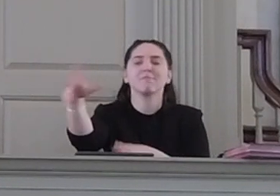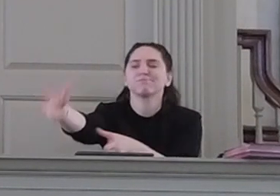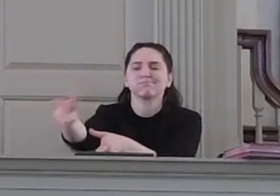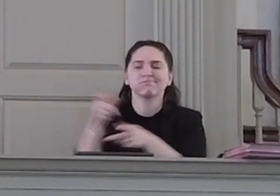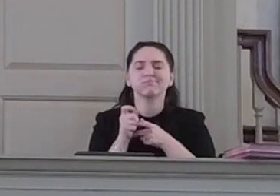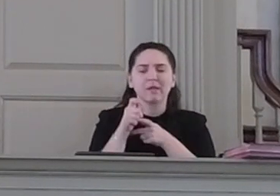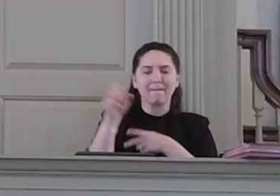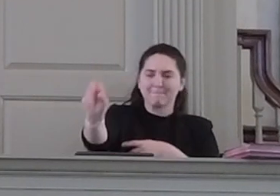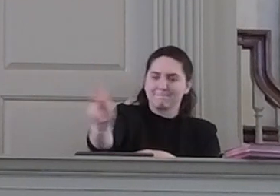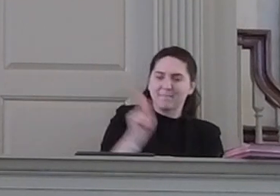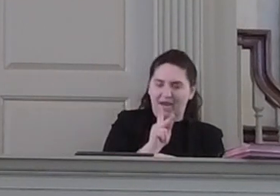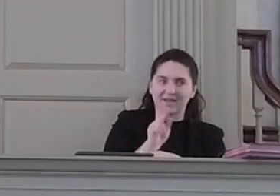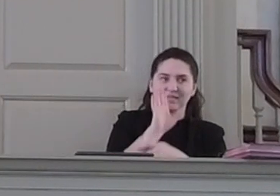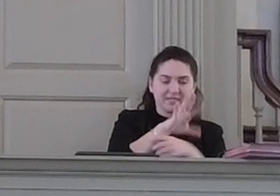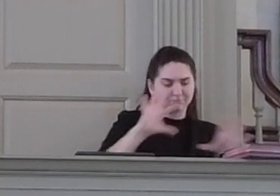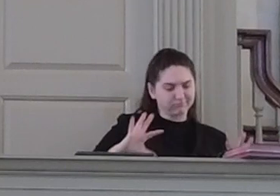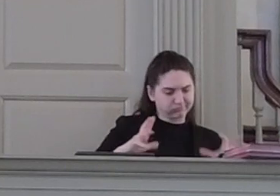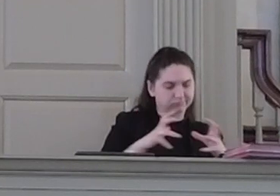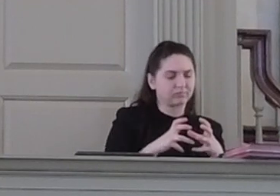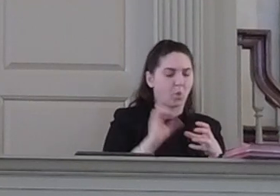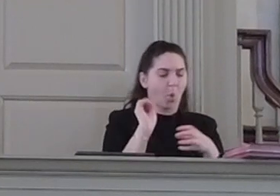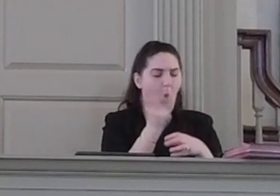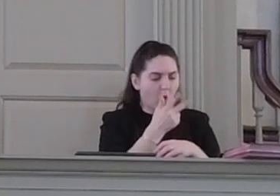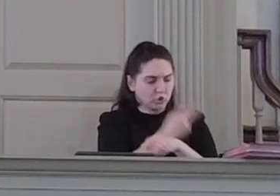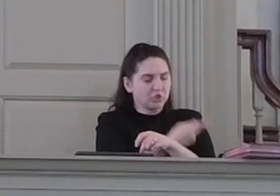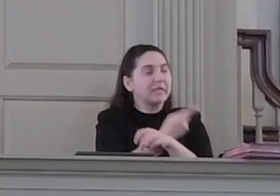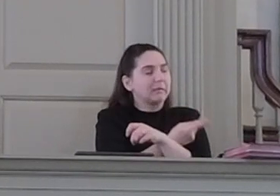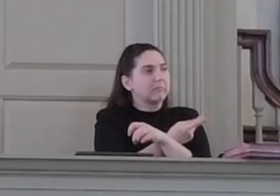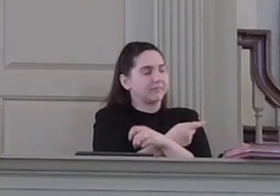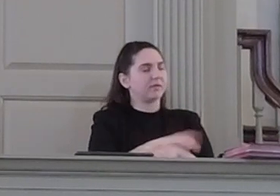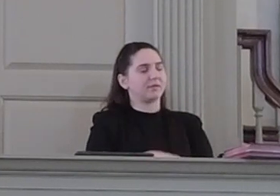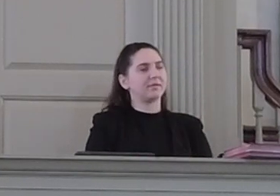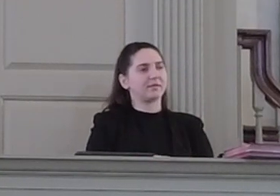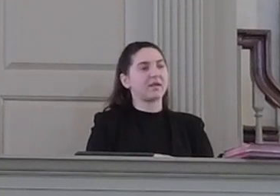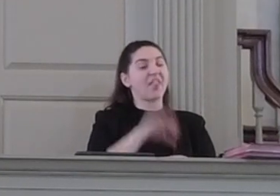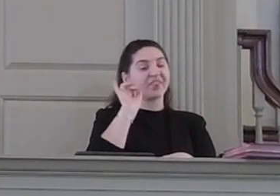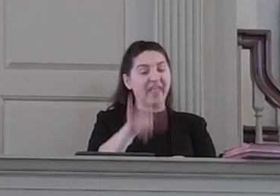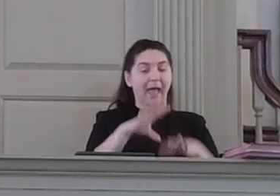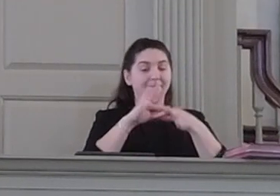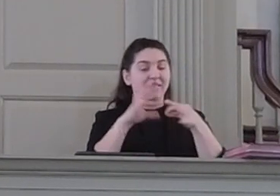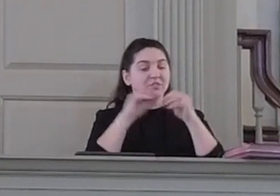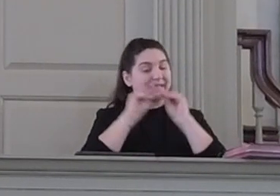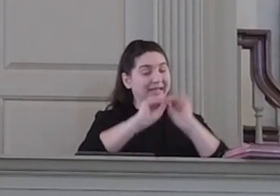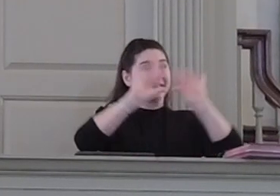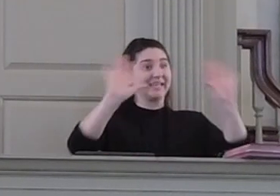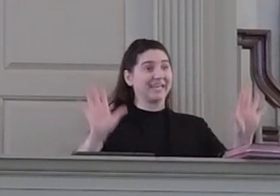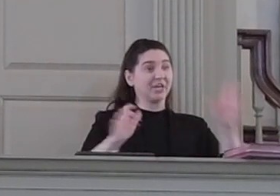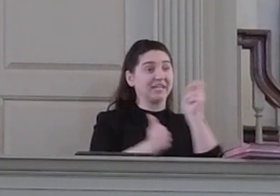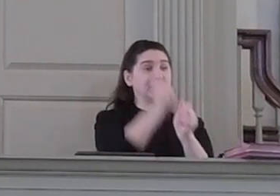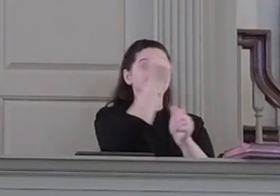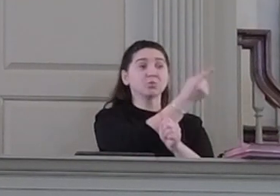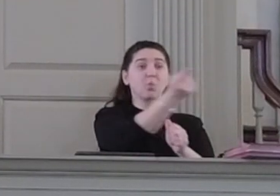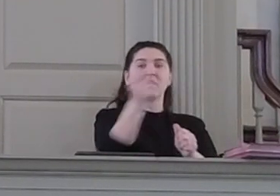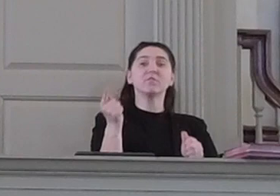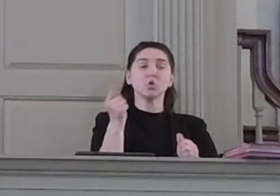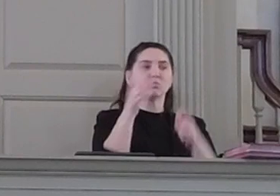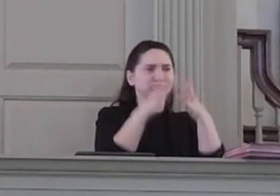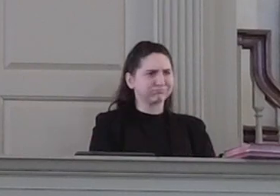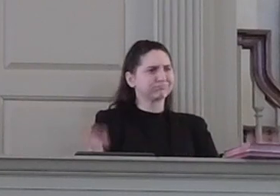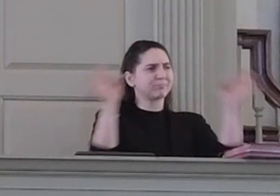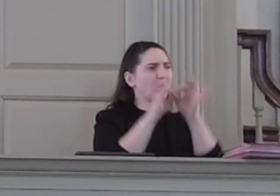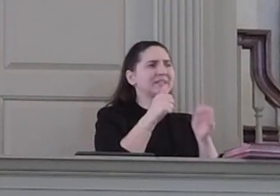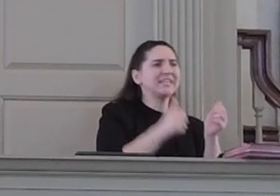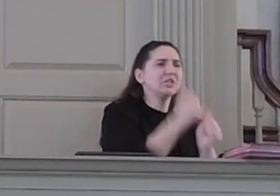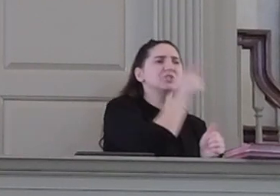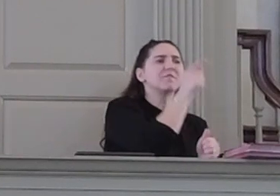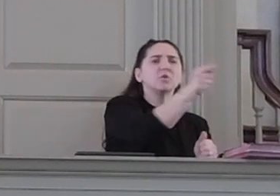Whether we heard Jesus or the disciples talking, the message was clear. Each one of us matters,